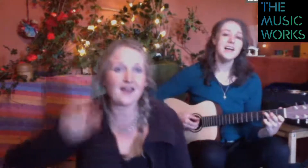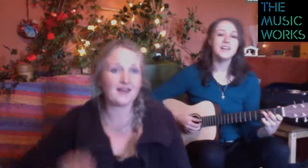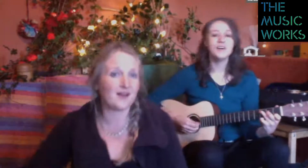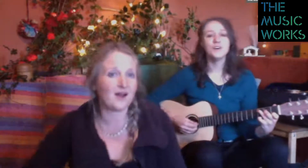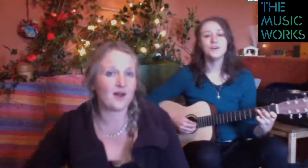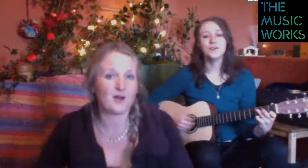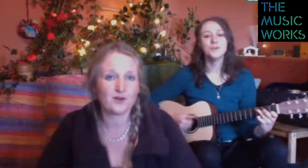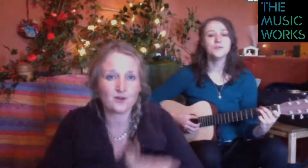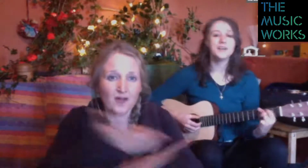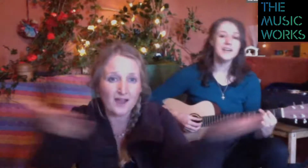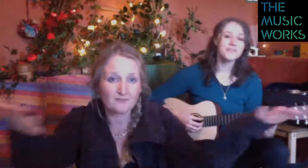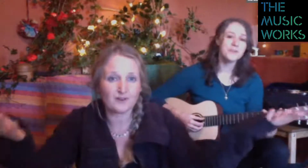Hello, everyone.